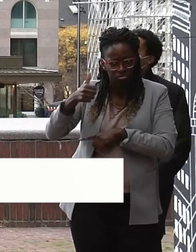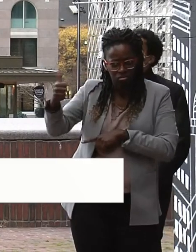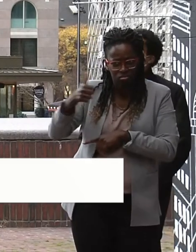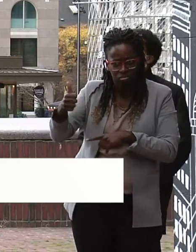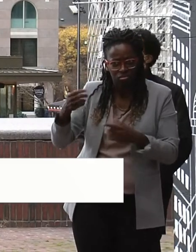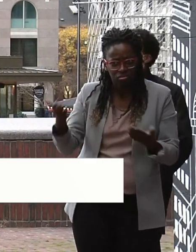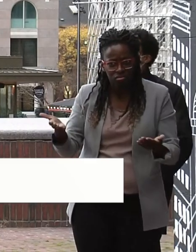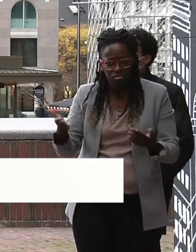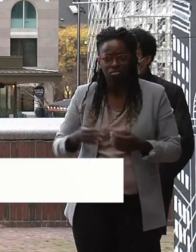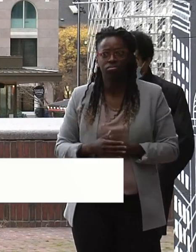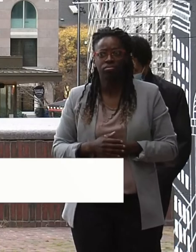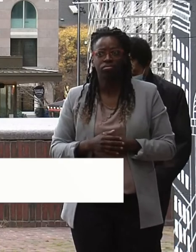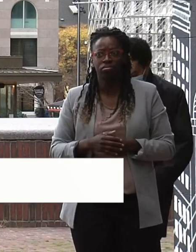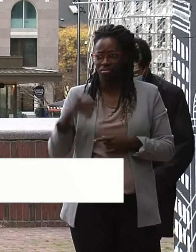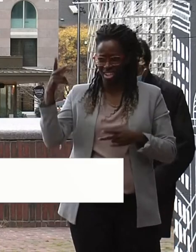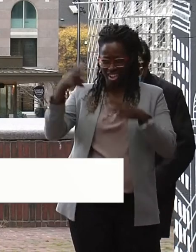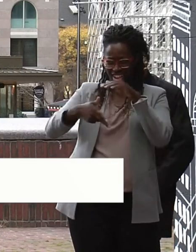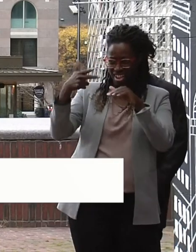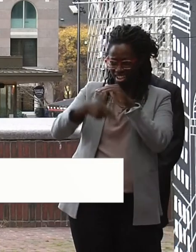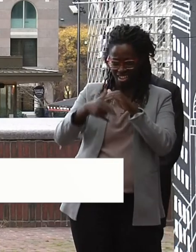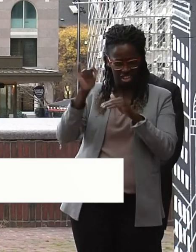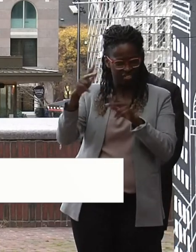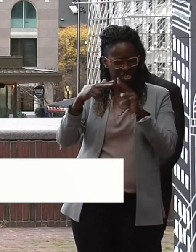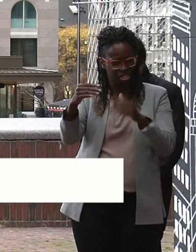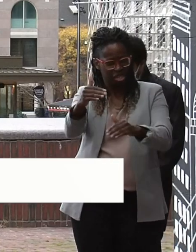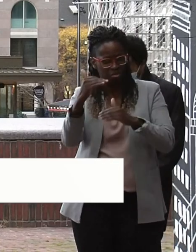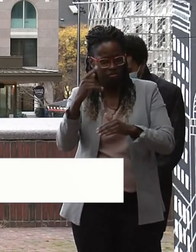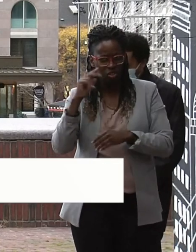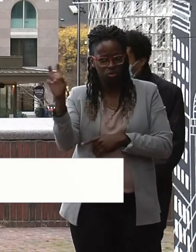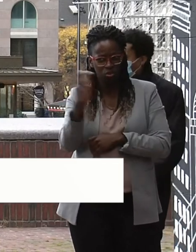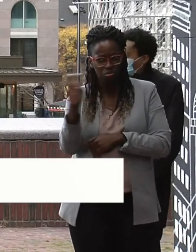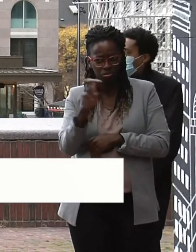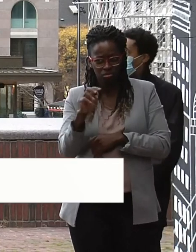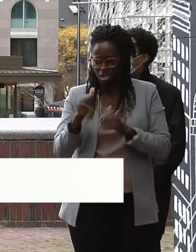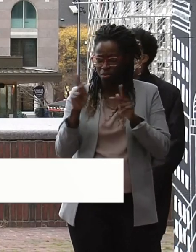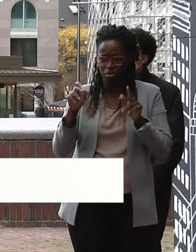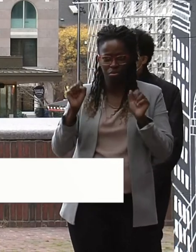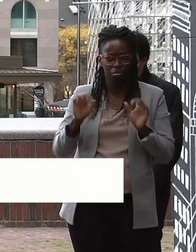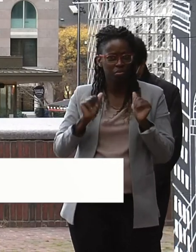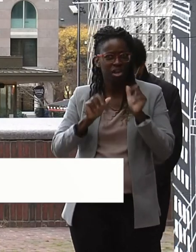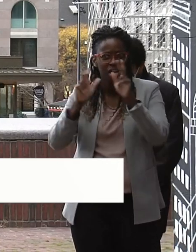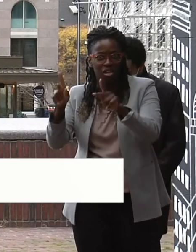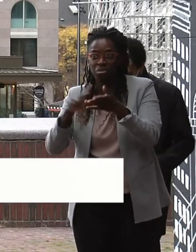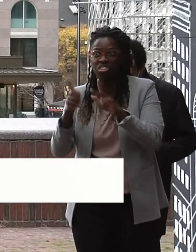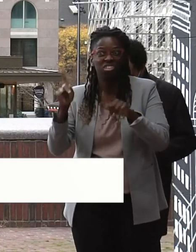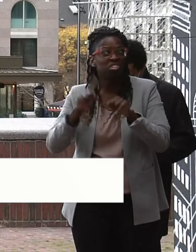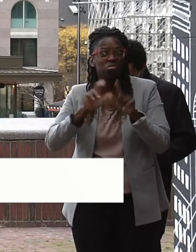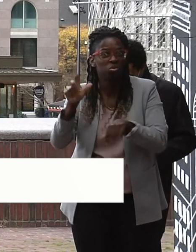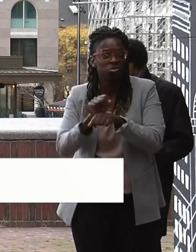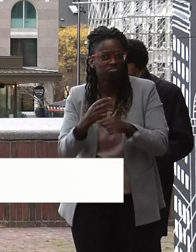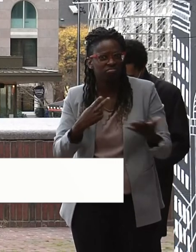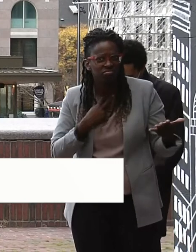ability to get people to jobs and to get a quick recovery in our economy. I certainly understand,